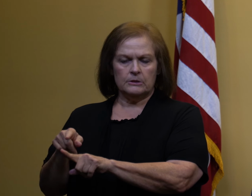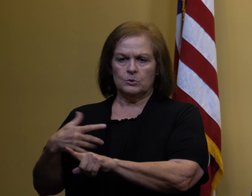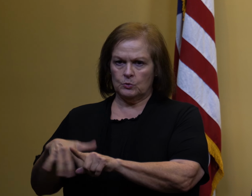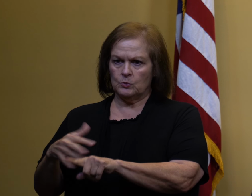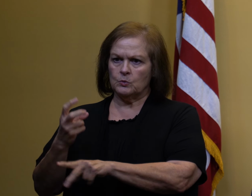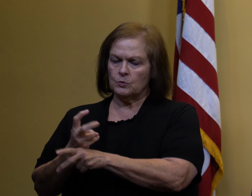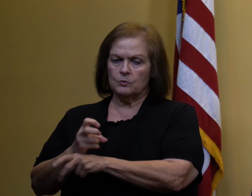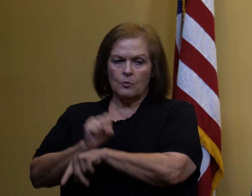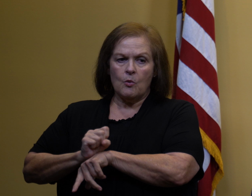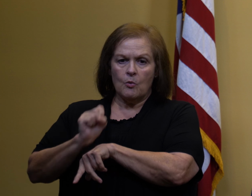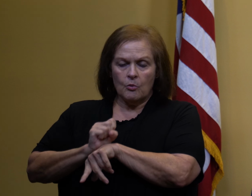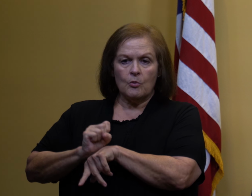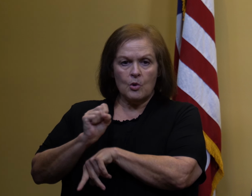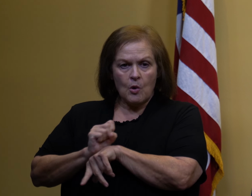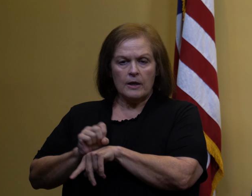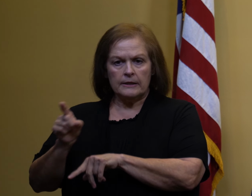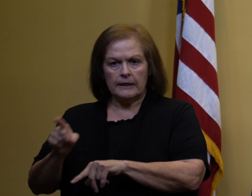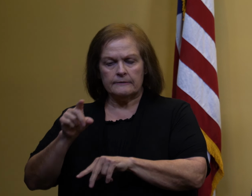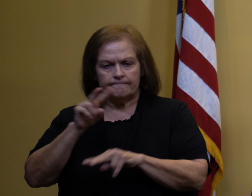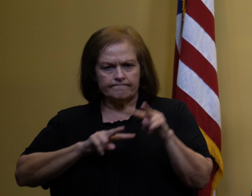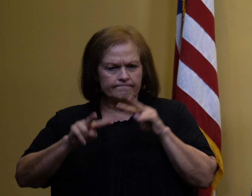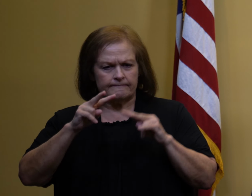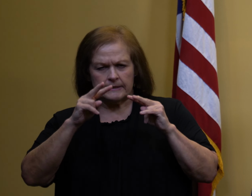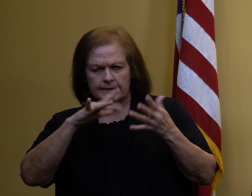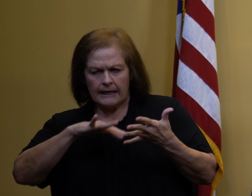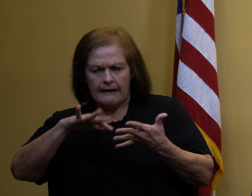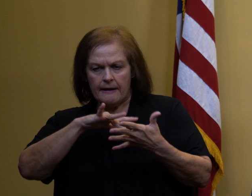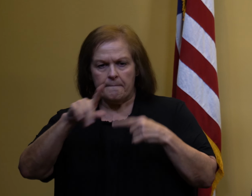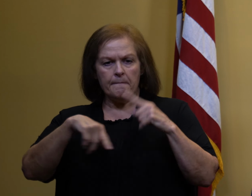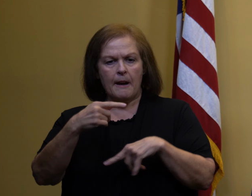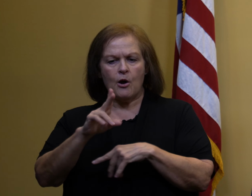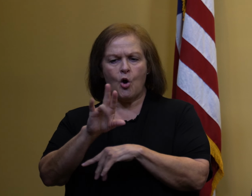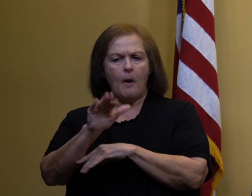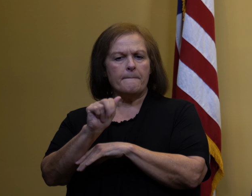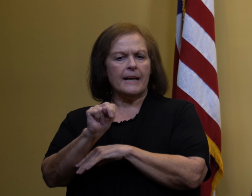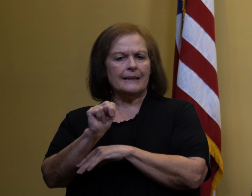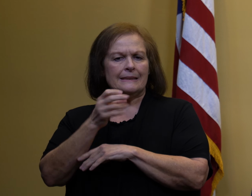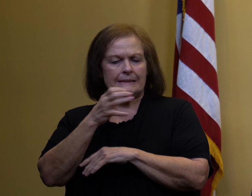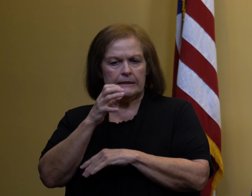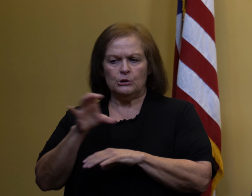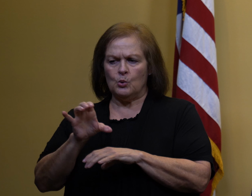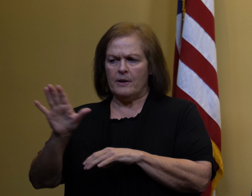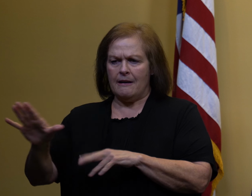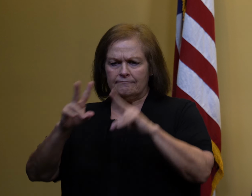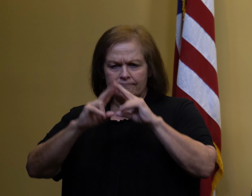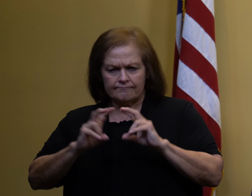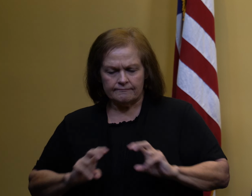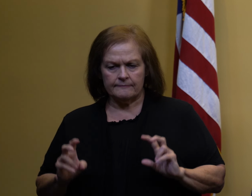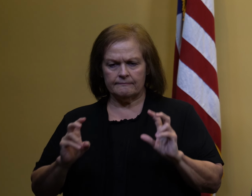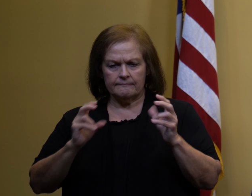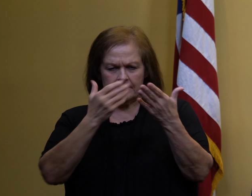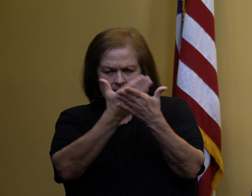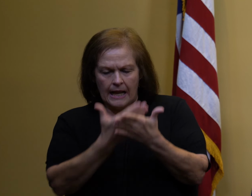center, looking at our urban heat, and doing his own analysis, looking at data,